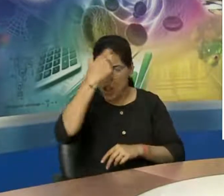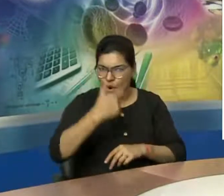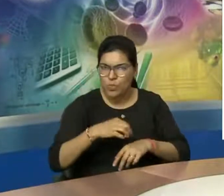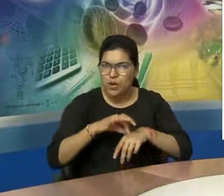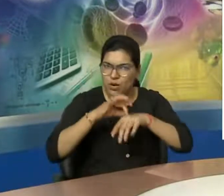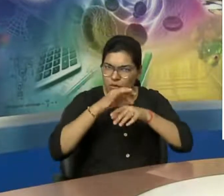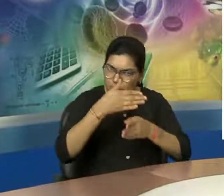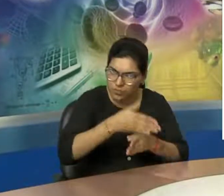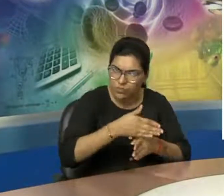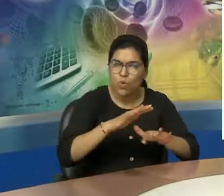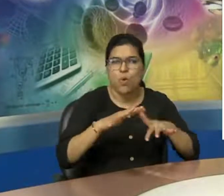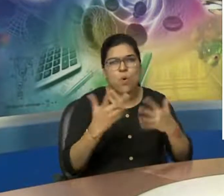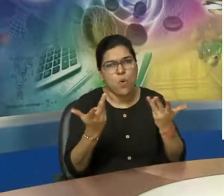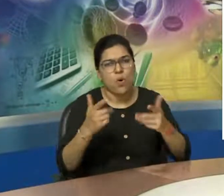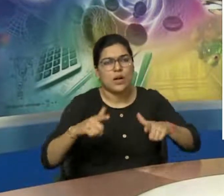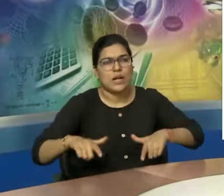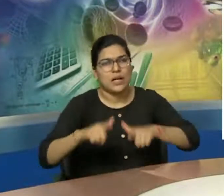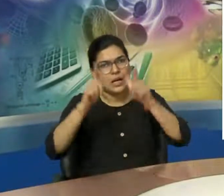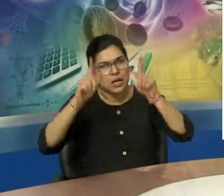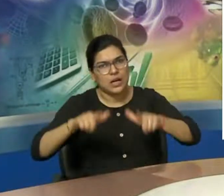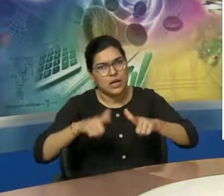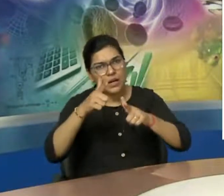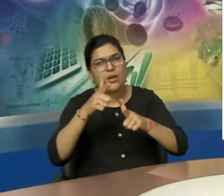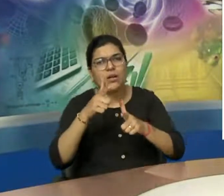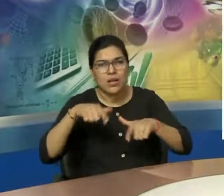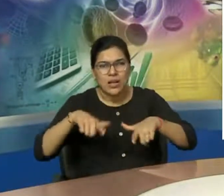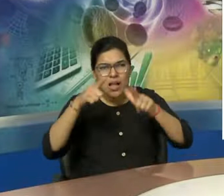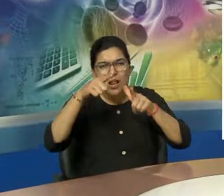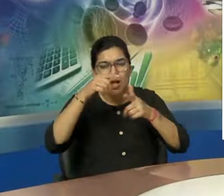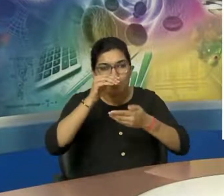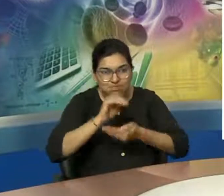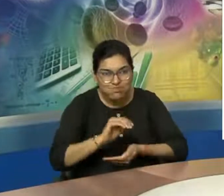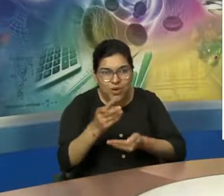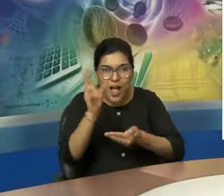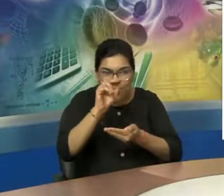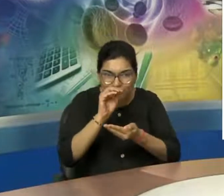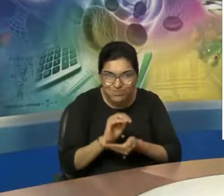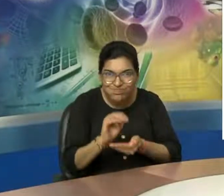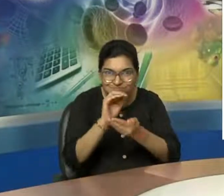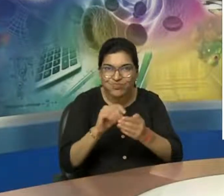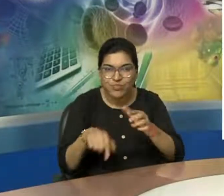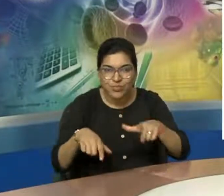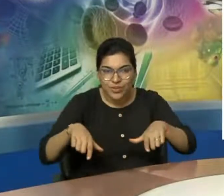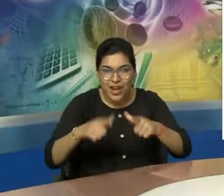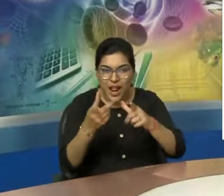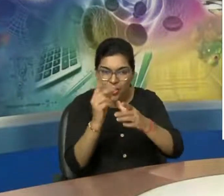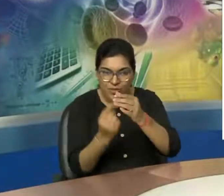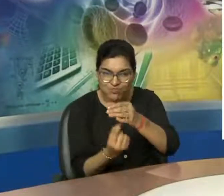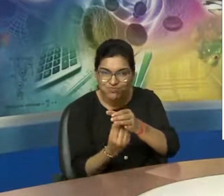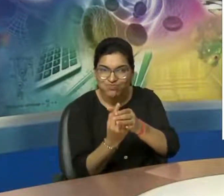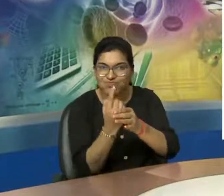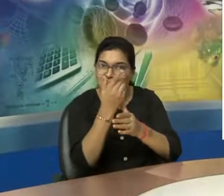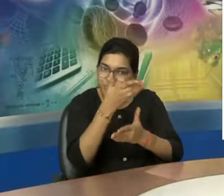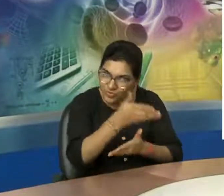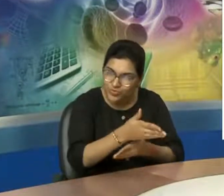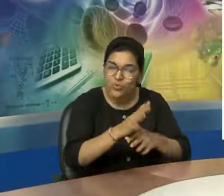This is generally used for the babies. The next generation small organisms, they are